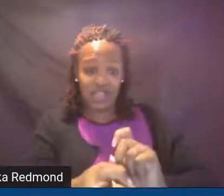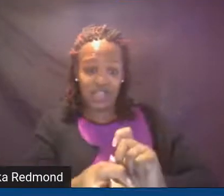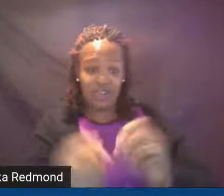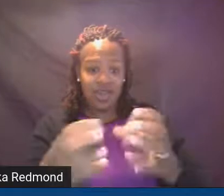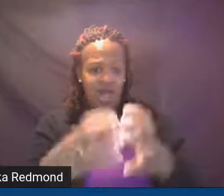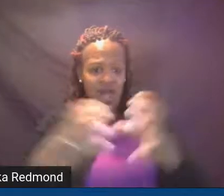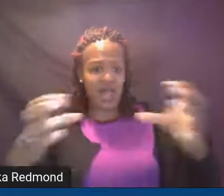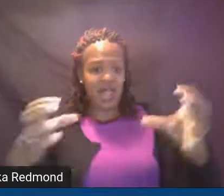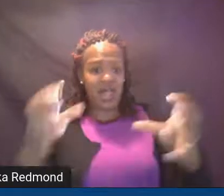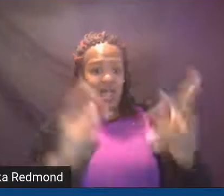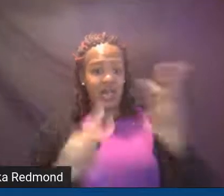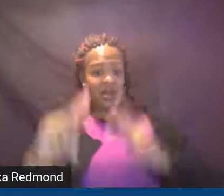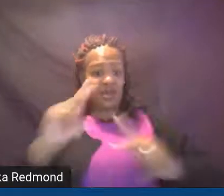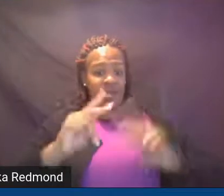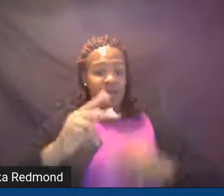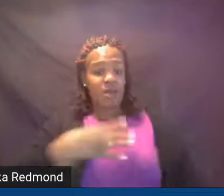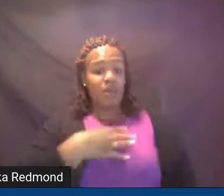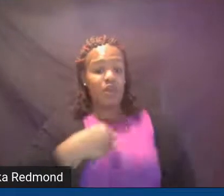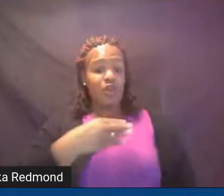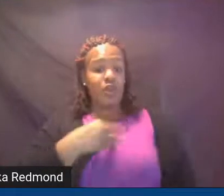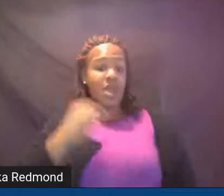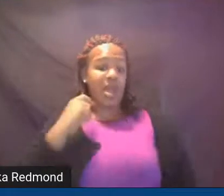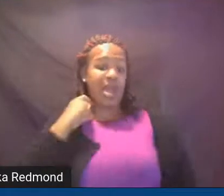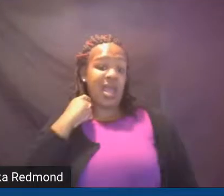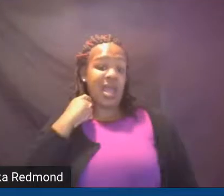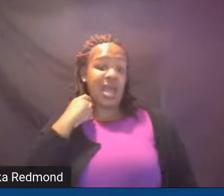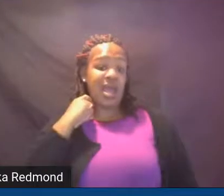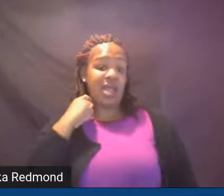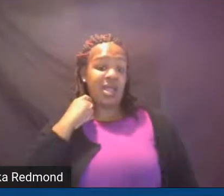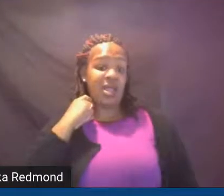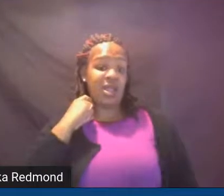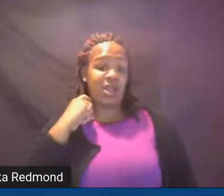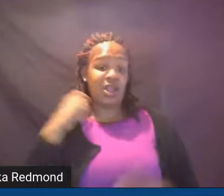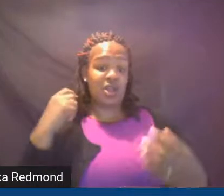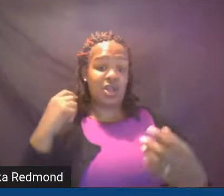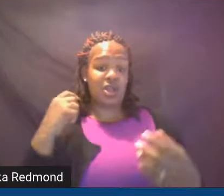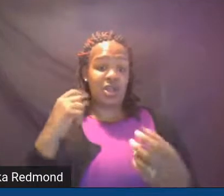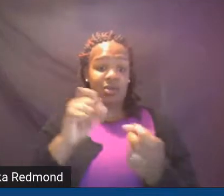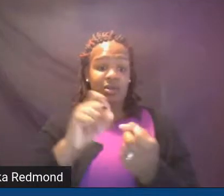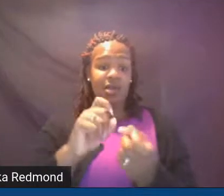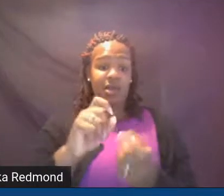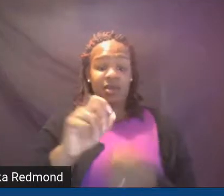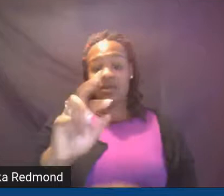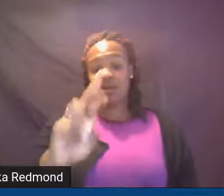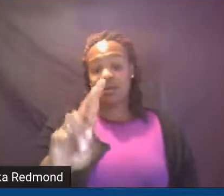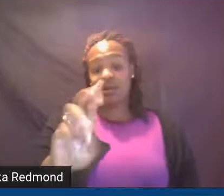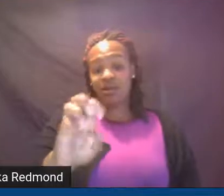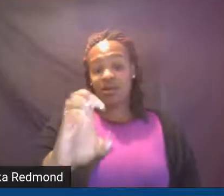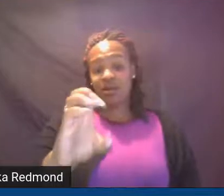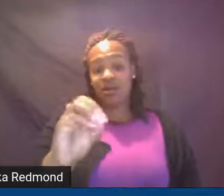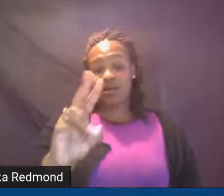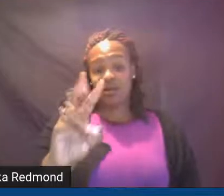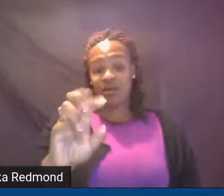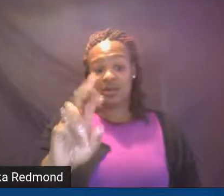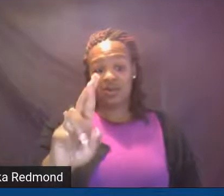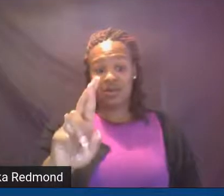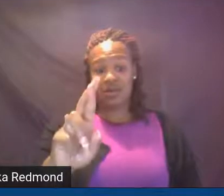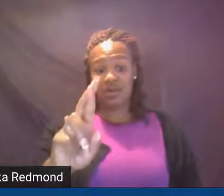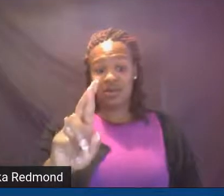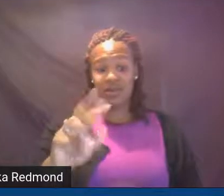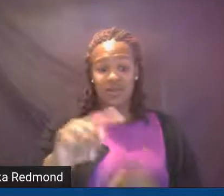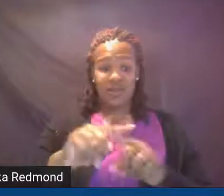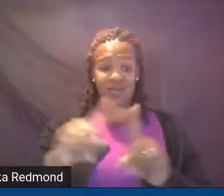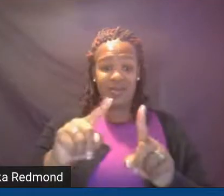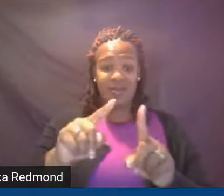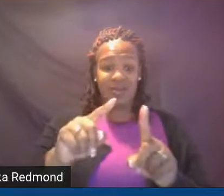a lot of people, the white collar professionals, have recovered for the most part from the effects of the pandemic and the downturn. But there's a